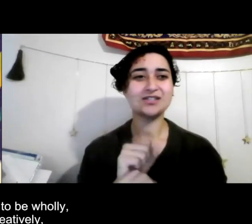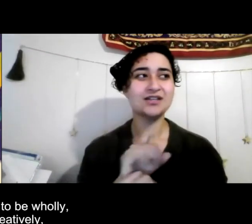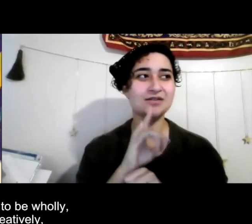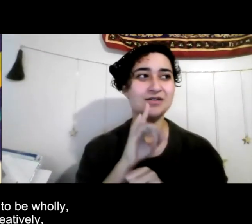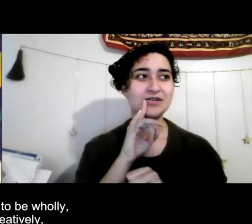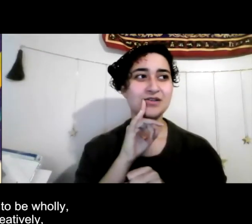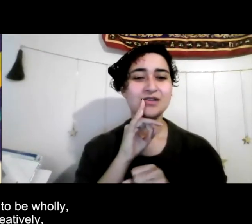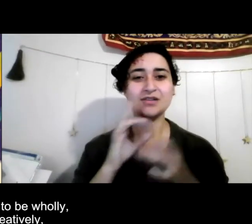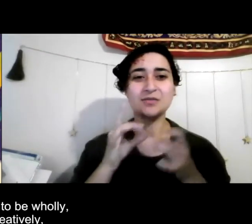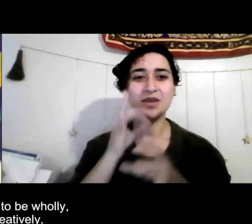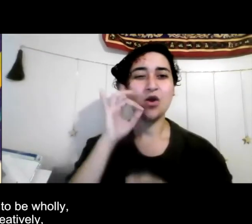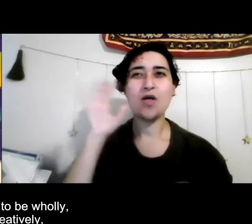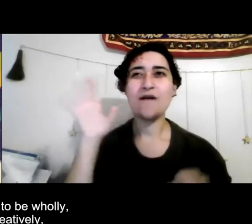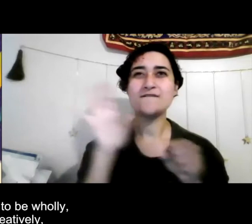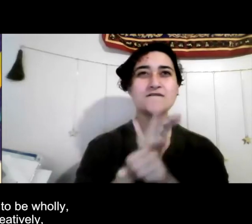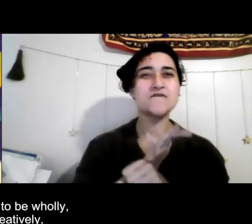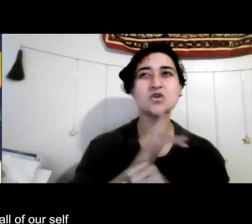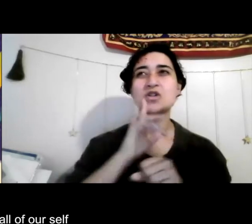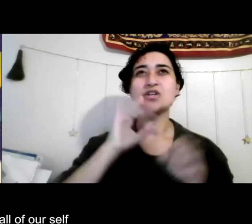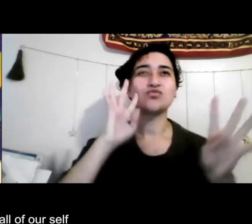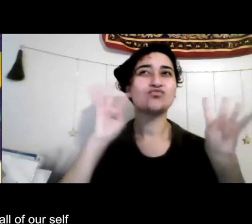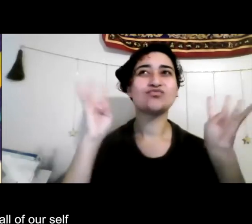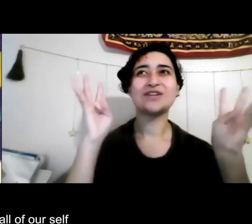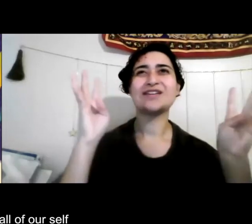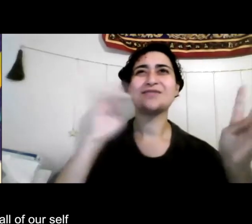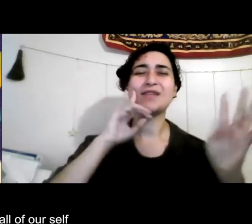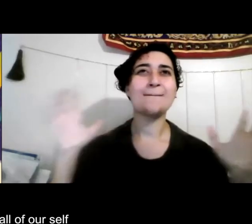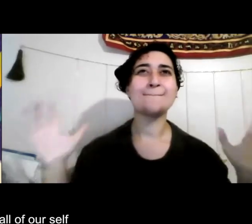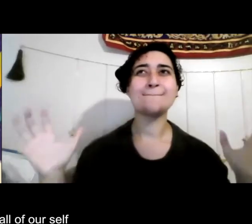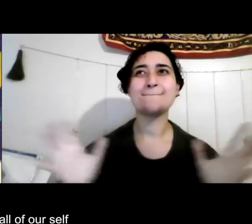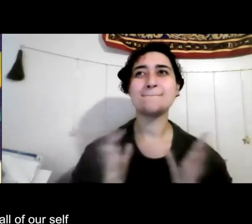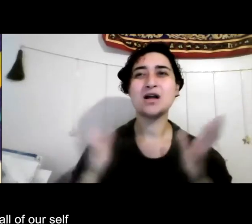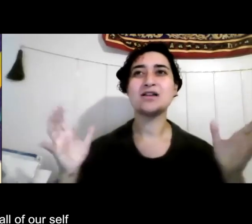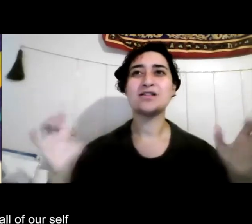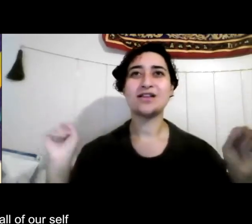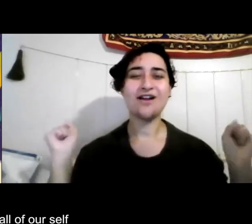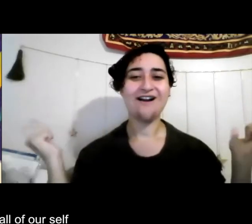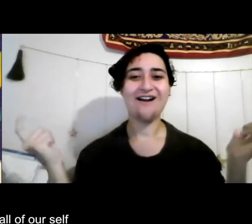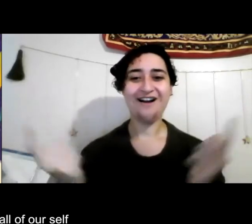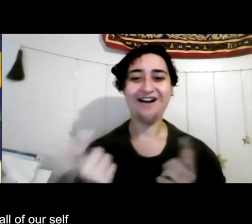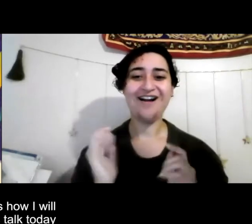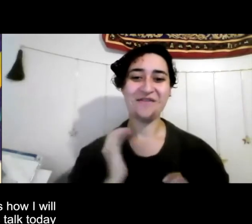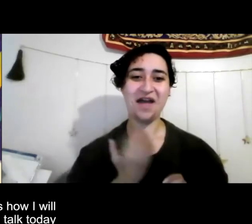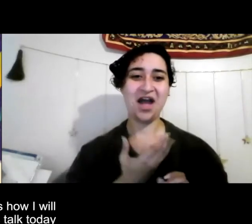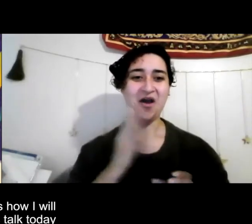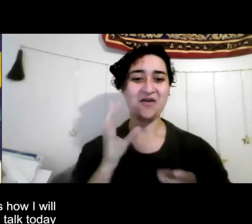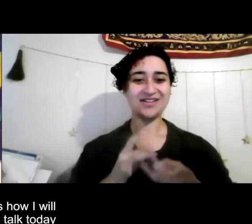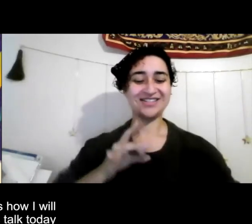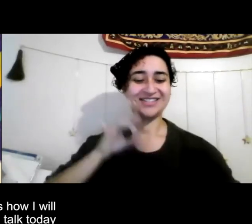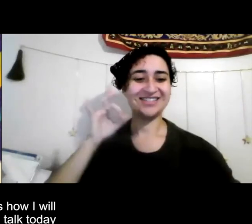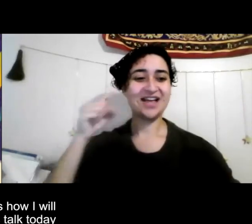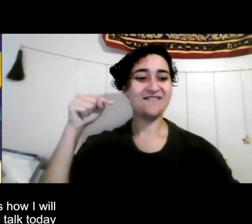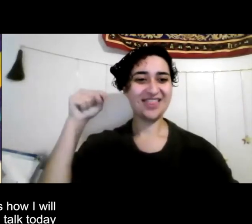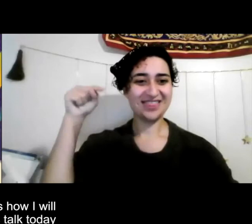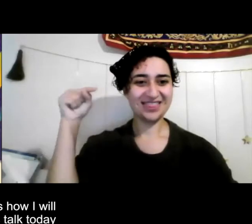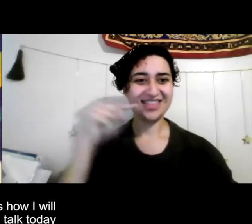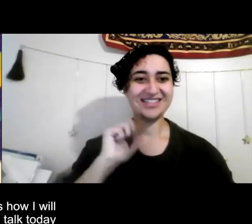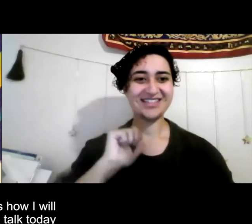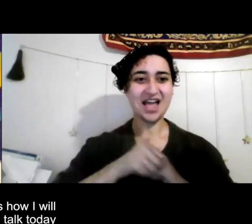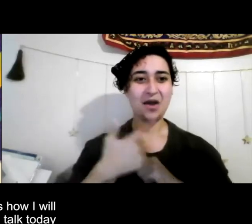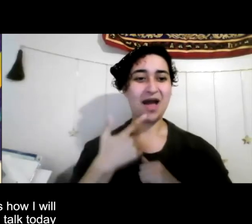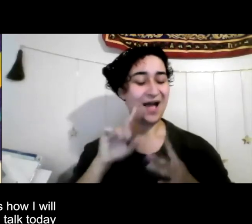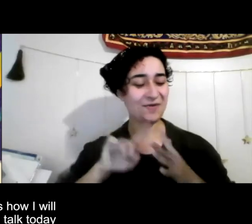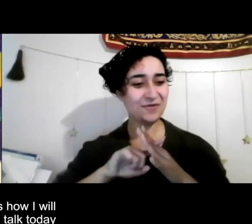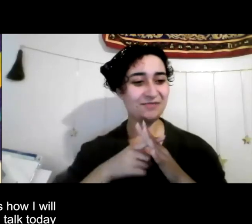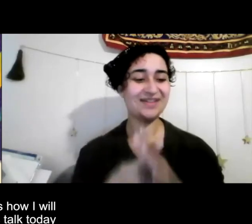wholly, fully, creatively, abundantly all of ourself. And this is how I will